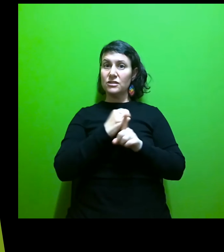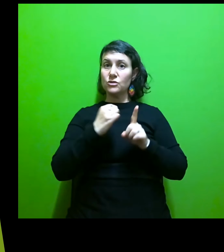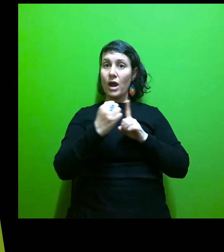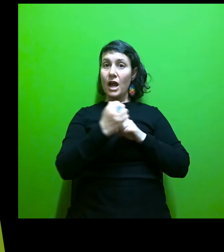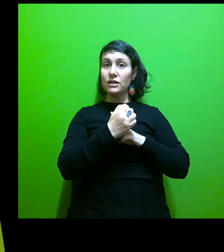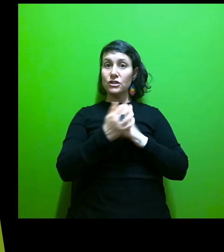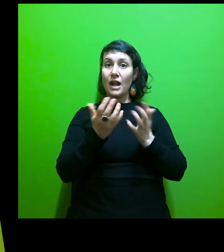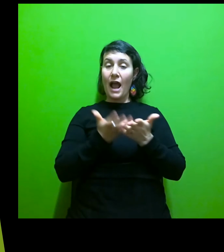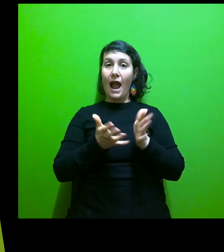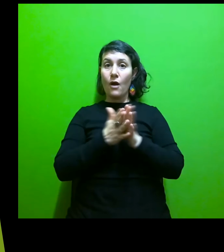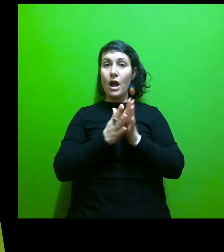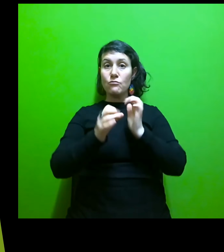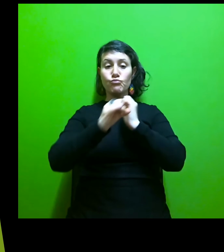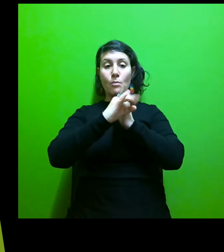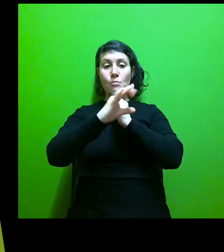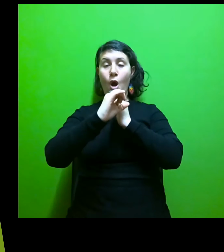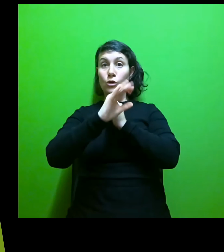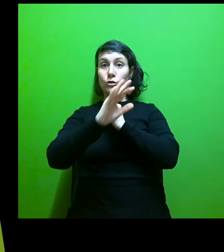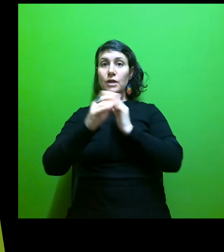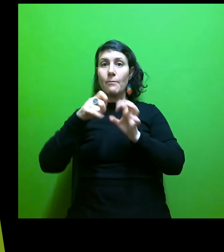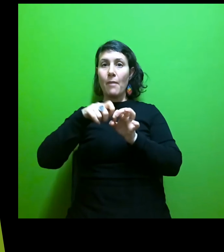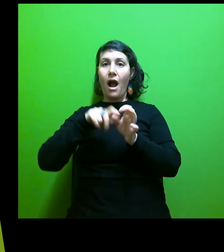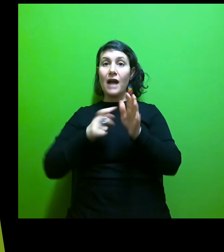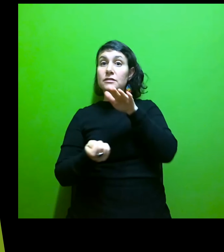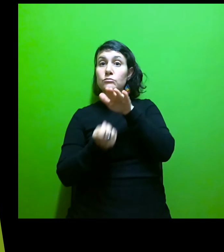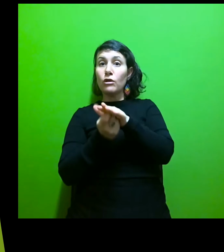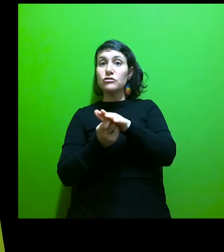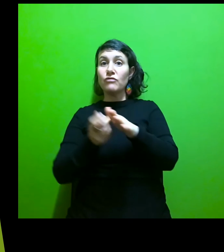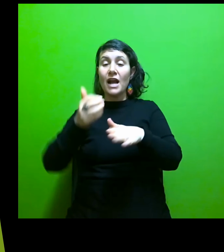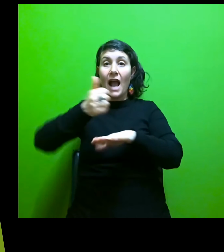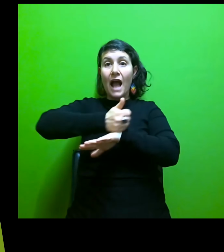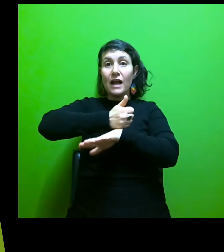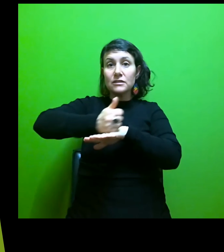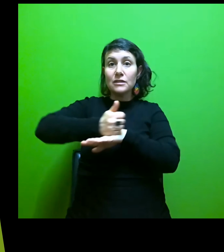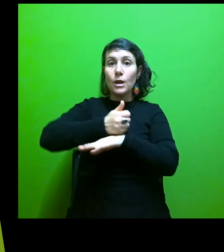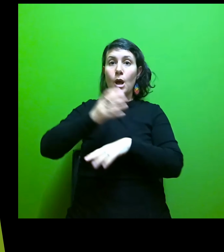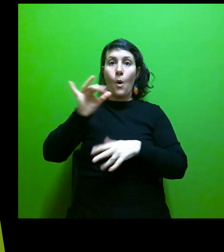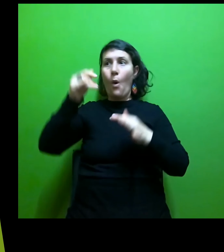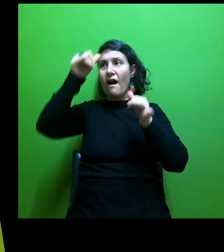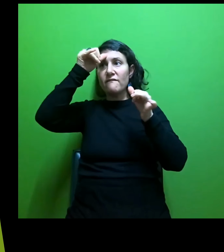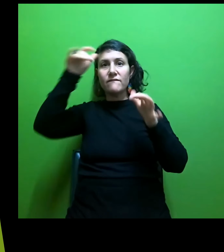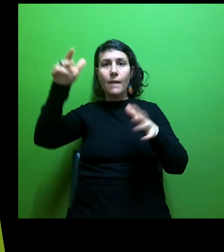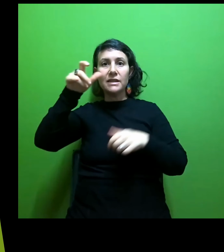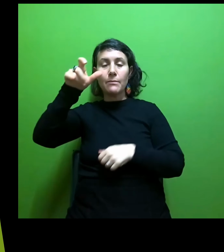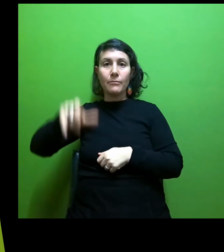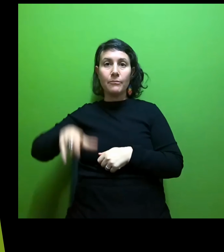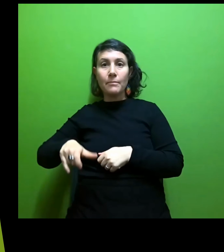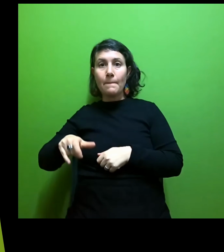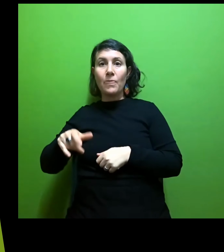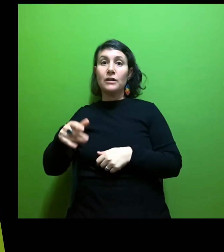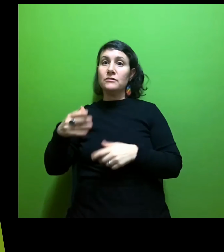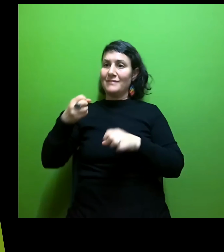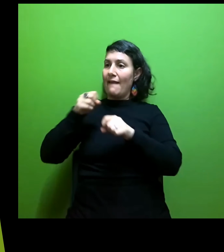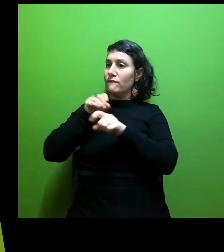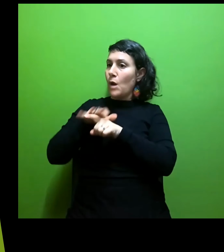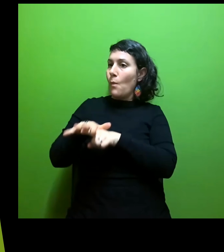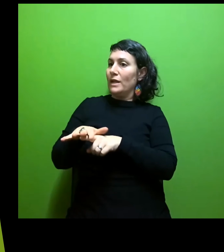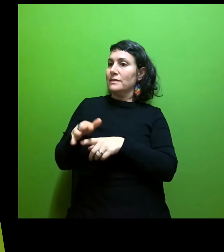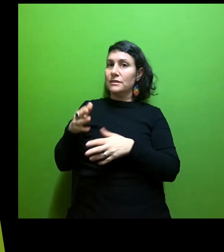by sponsoring actors or celebrities or influencers to be using their products on things like